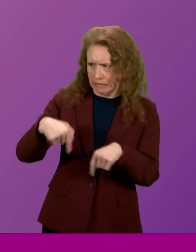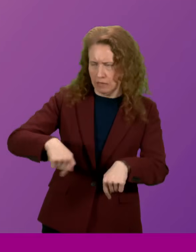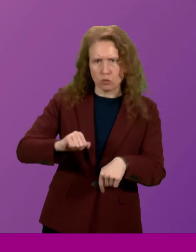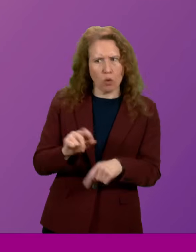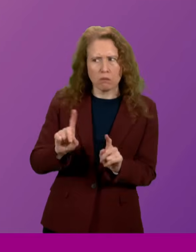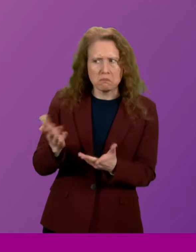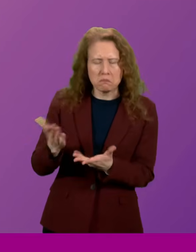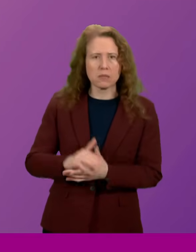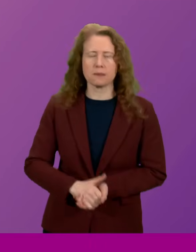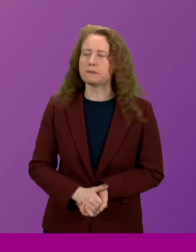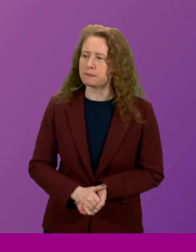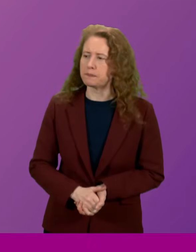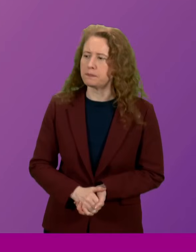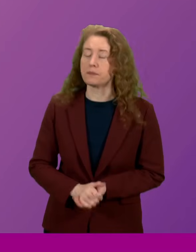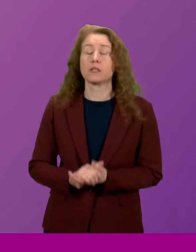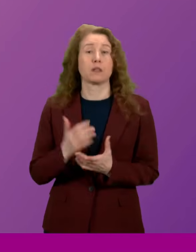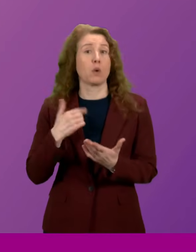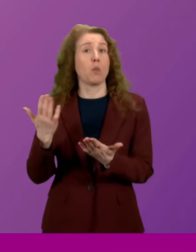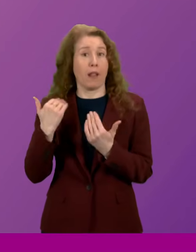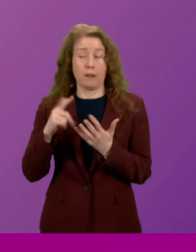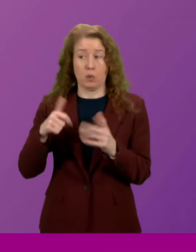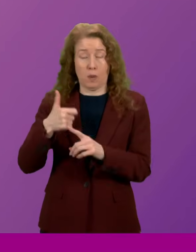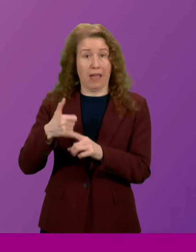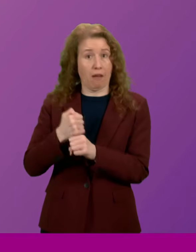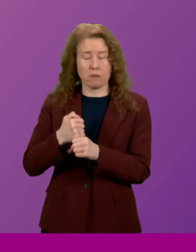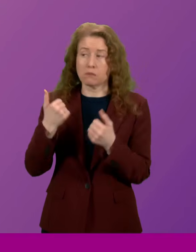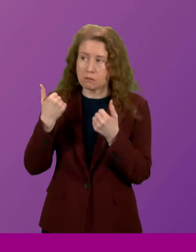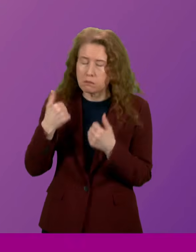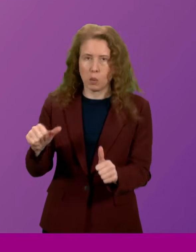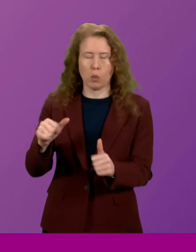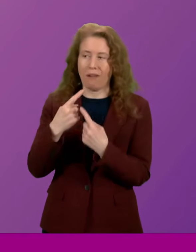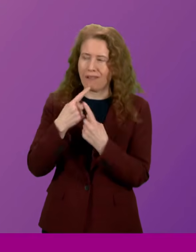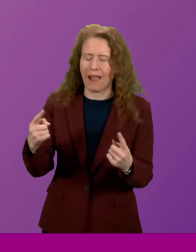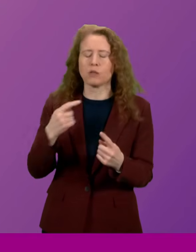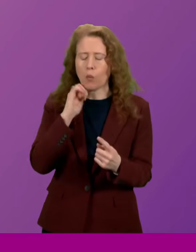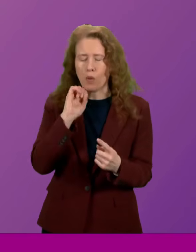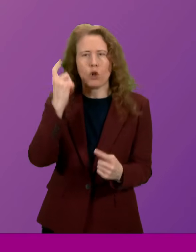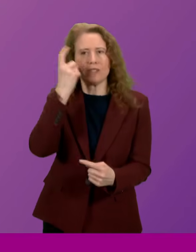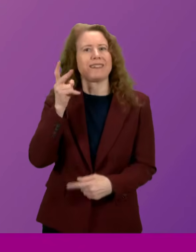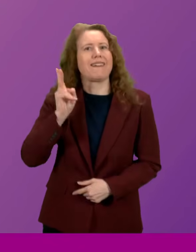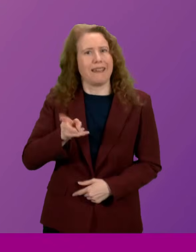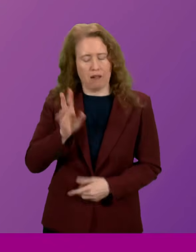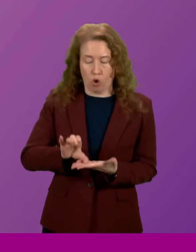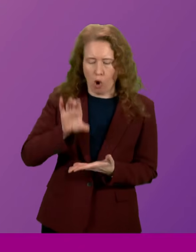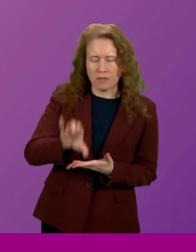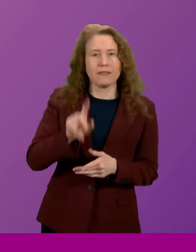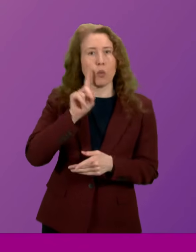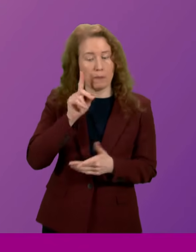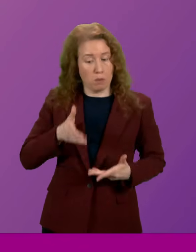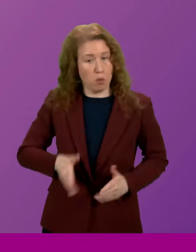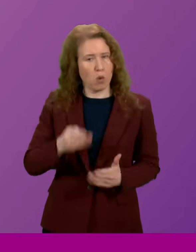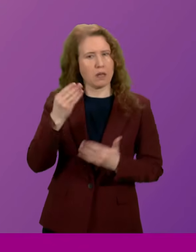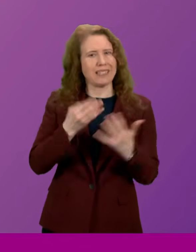First Minister. President Officer, we welcome the UK Government's long overdue announcement to reconsider the decision on compensation for women born in